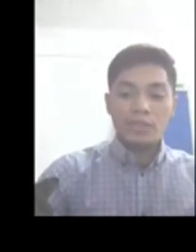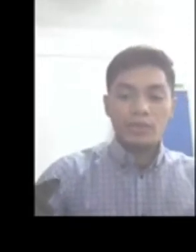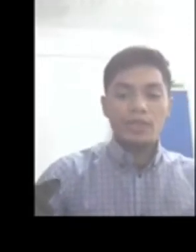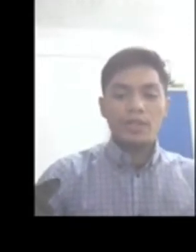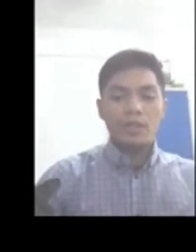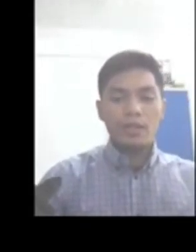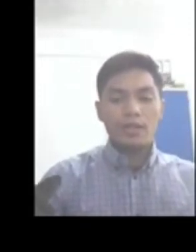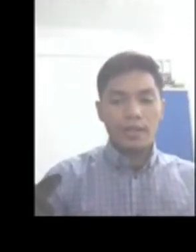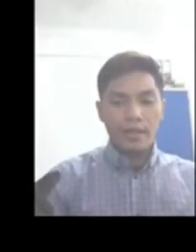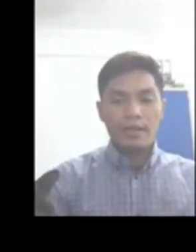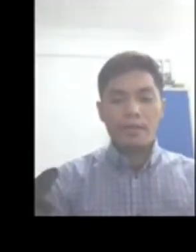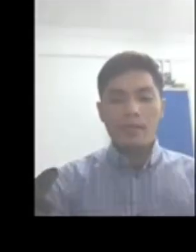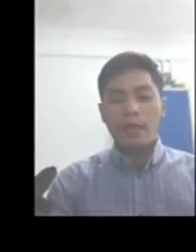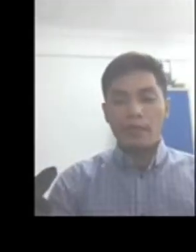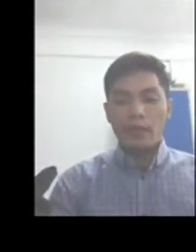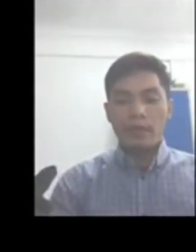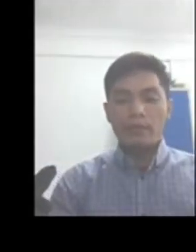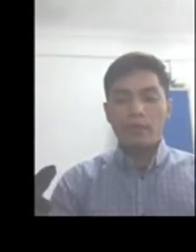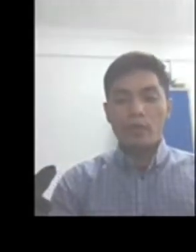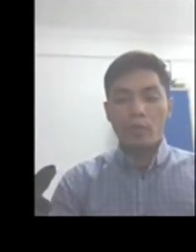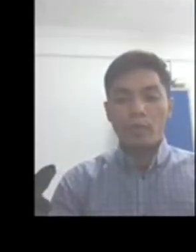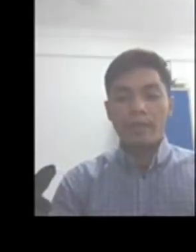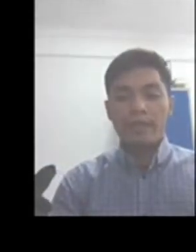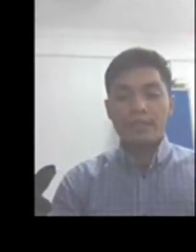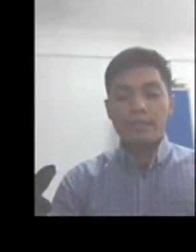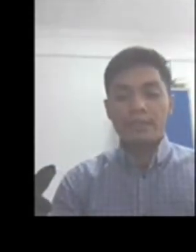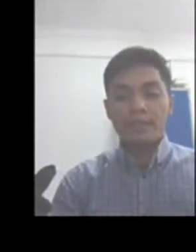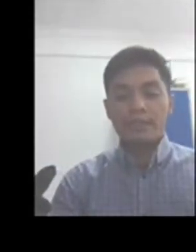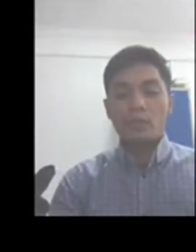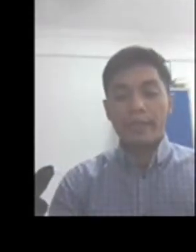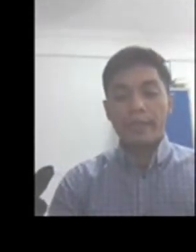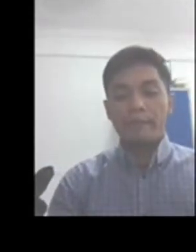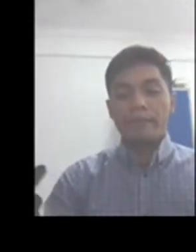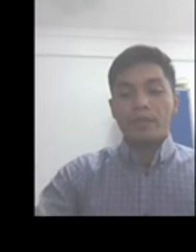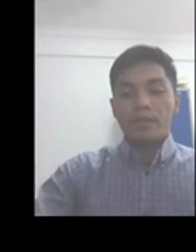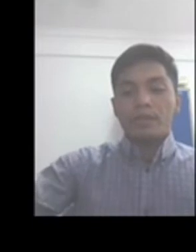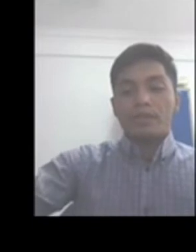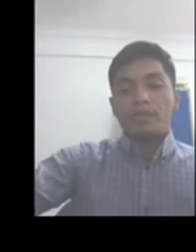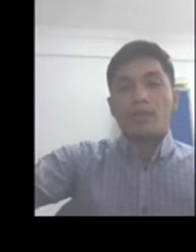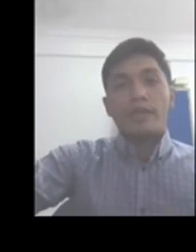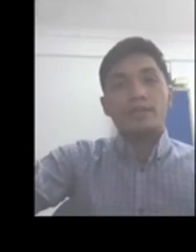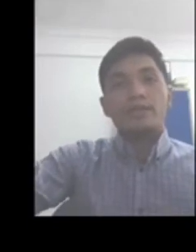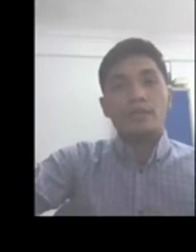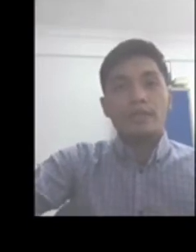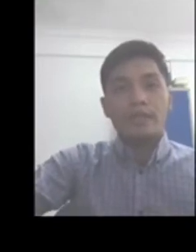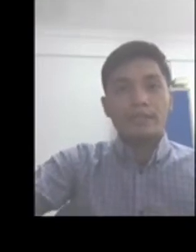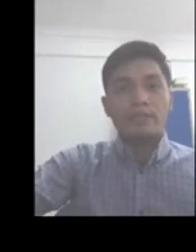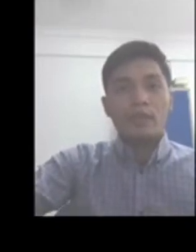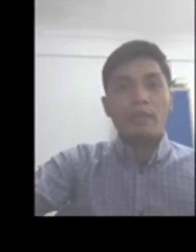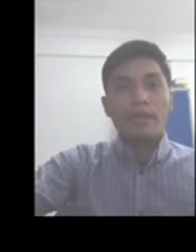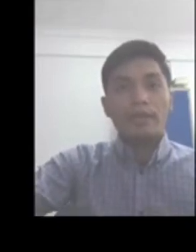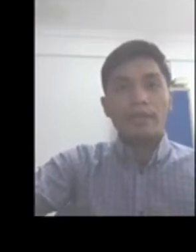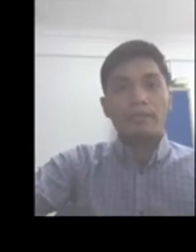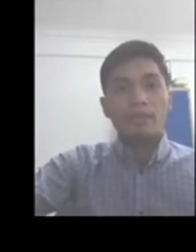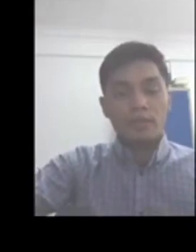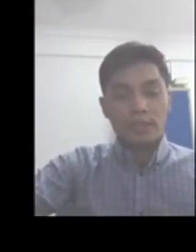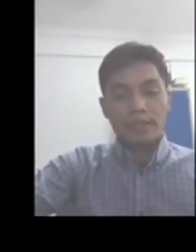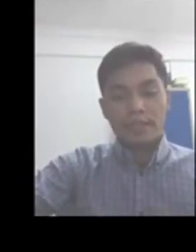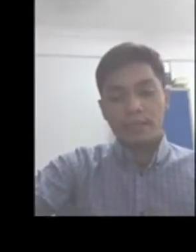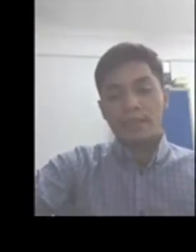And it will show the correct alphabet for mobile application, that is Y. Alright, so that is for